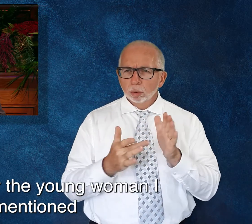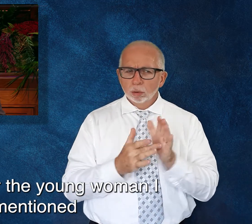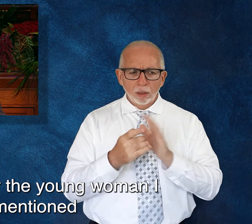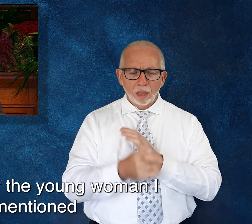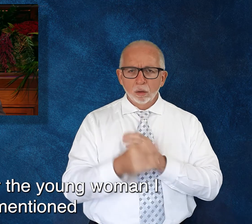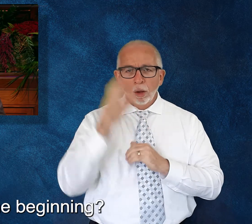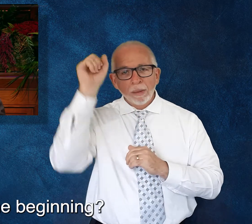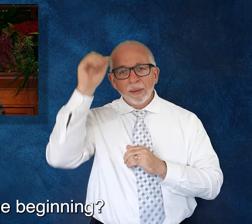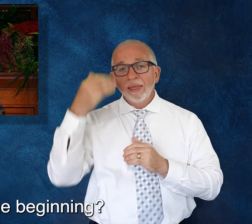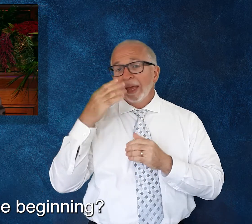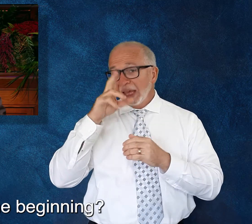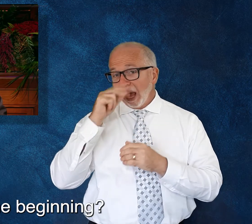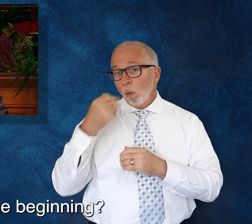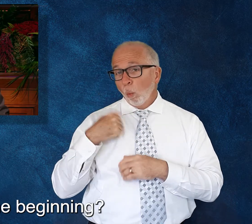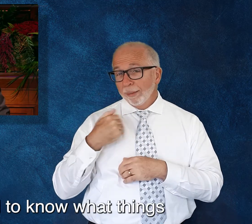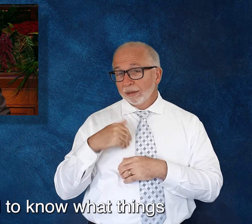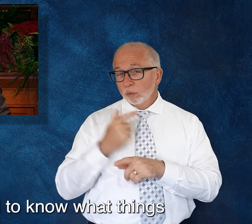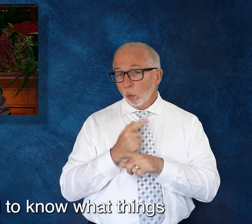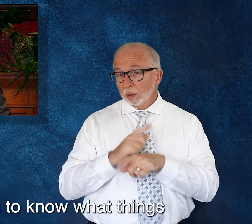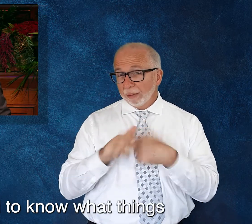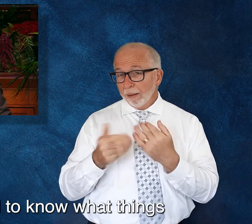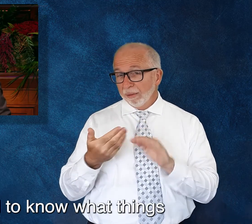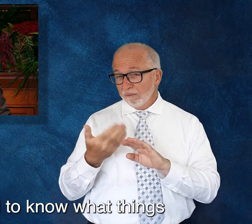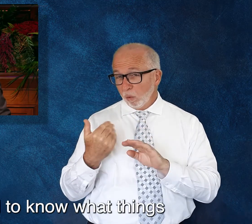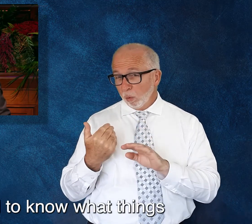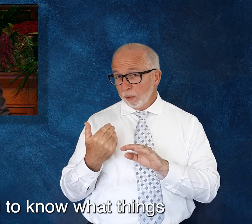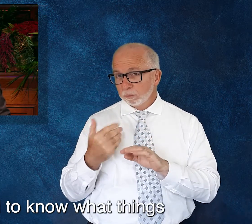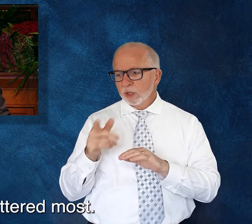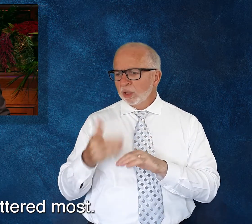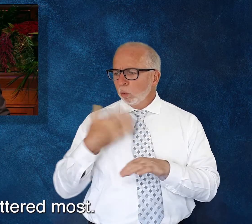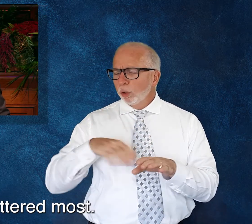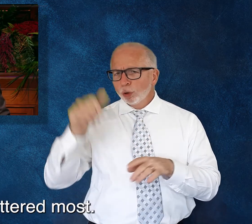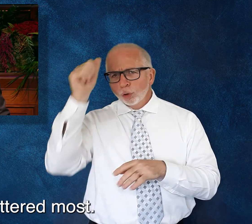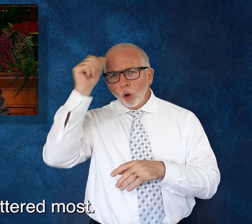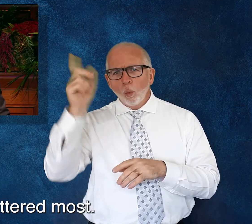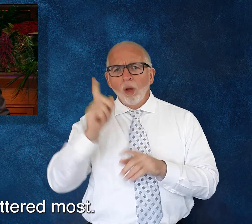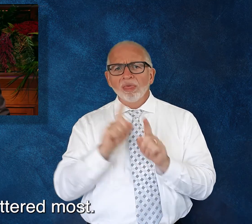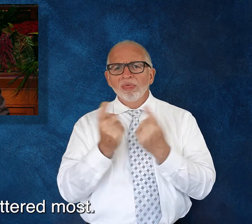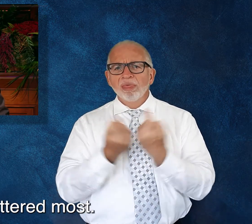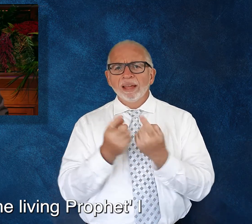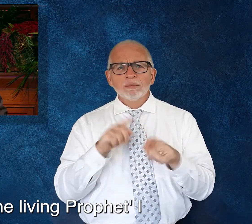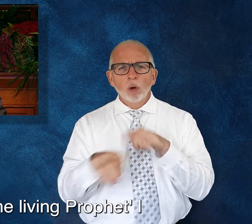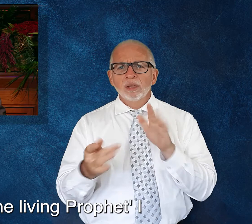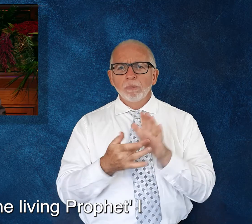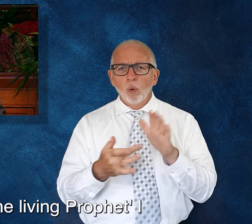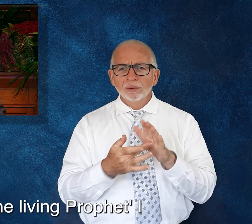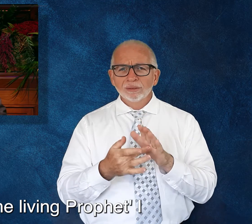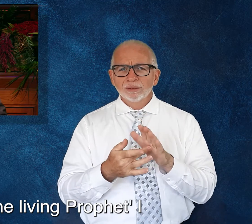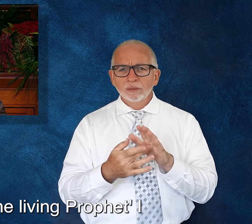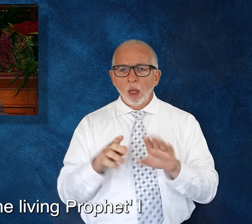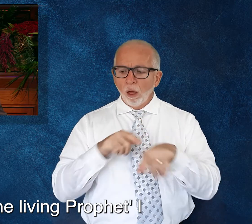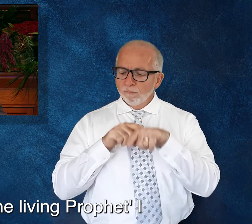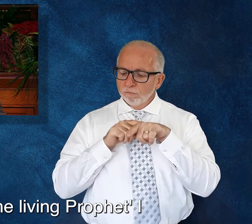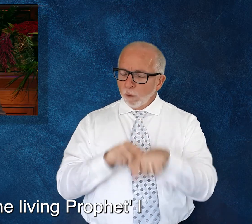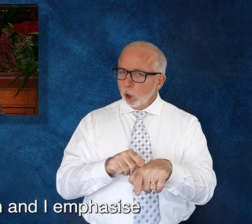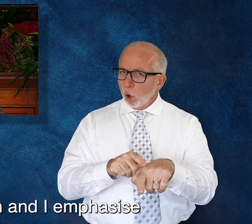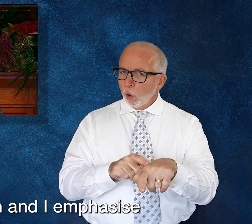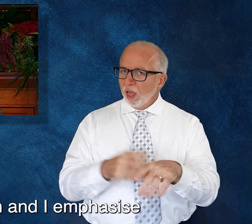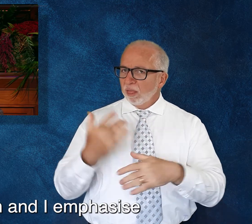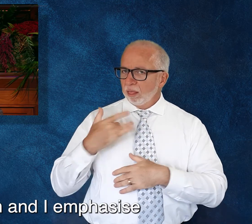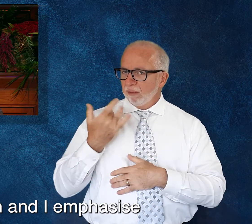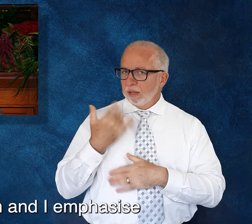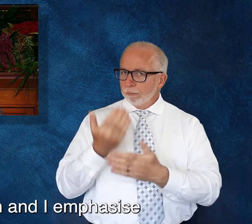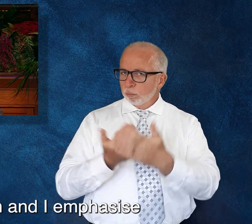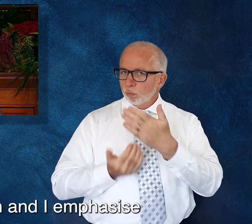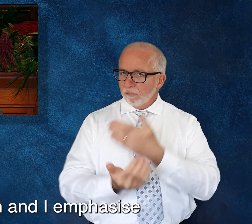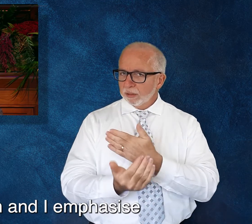young woman I mentioned at the beginning? She wanted to know what things mattered most. Follow the living prophet, I said